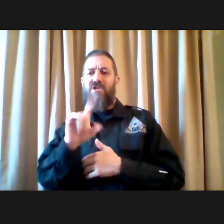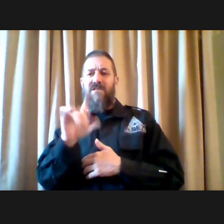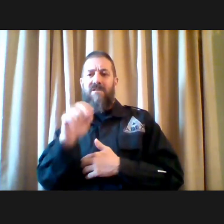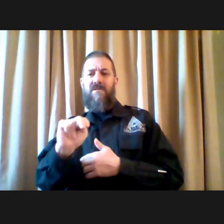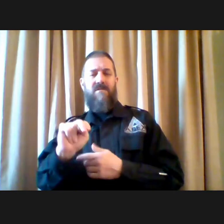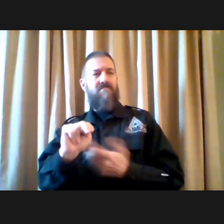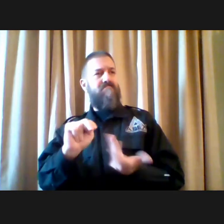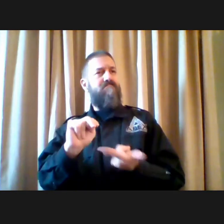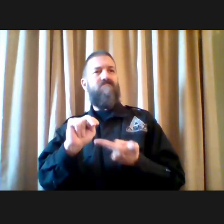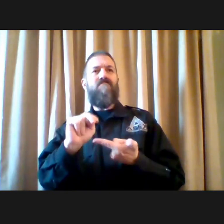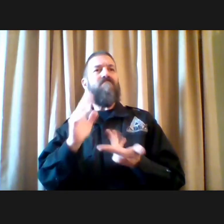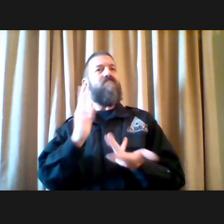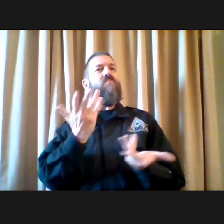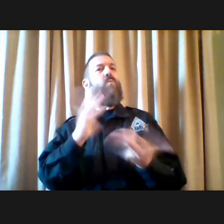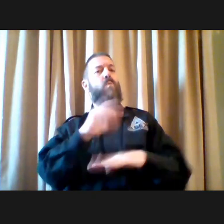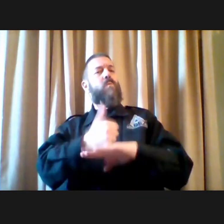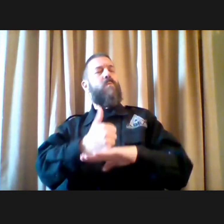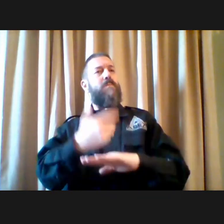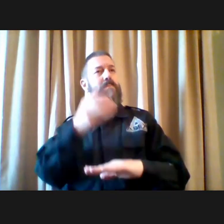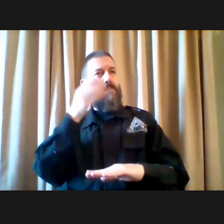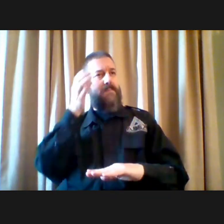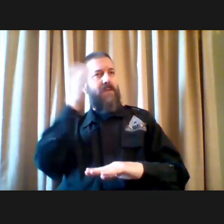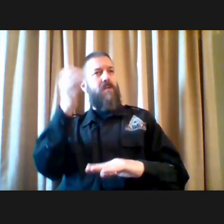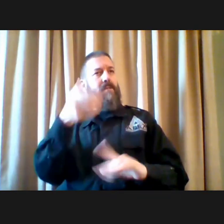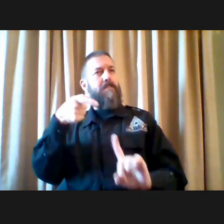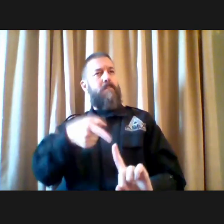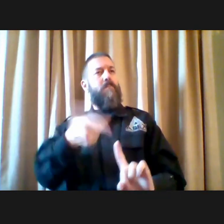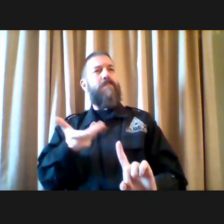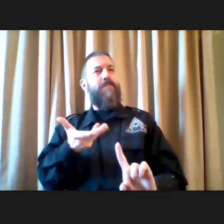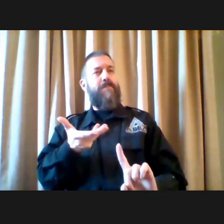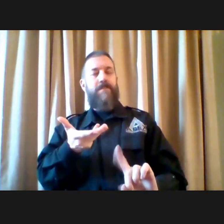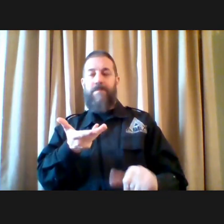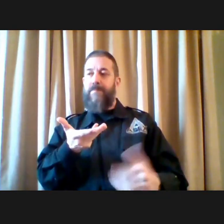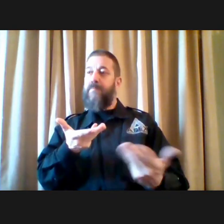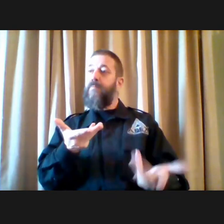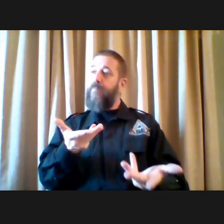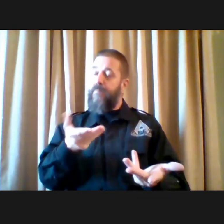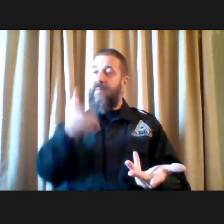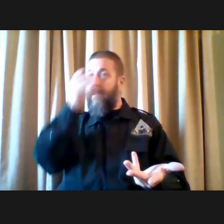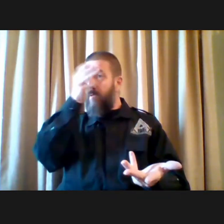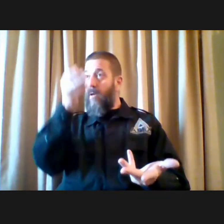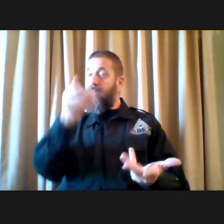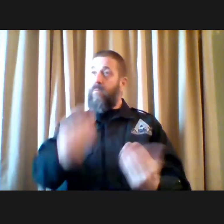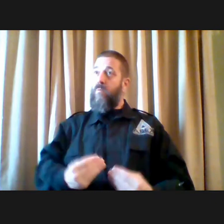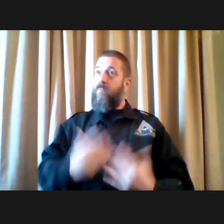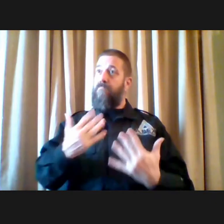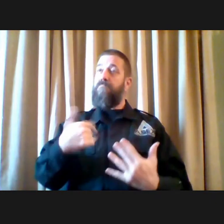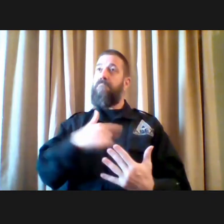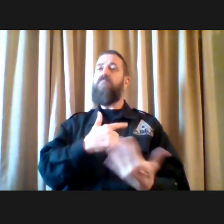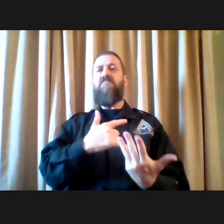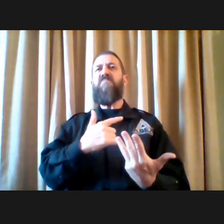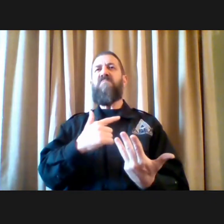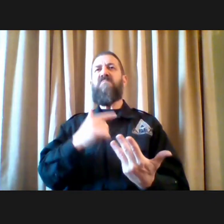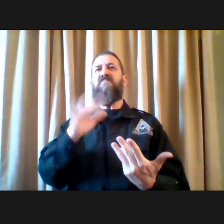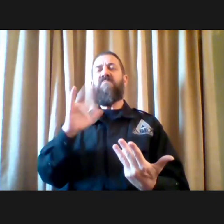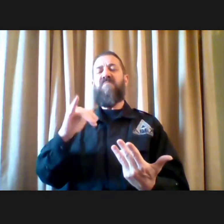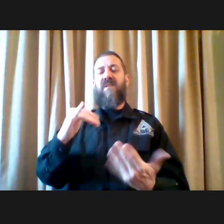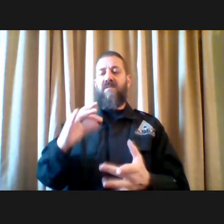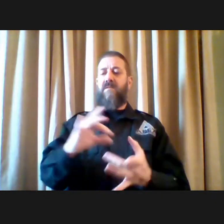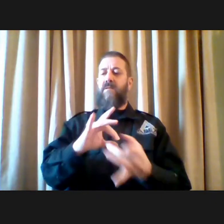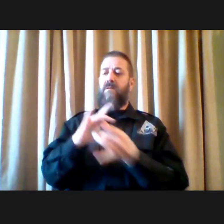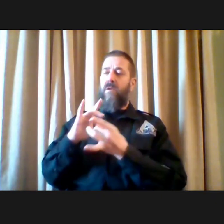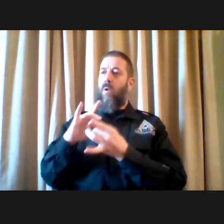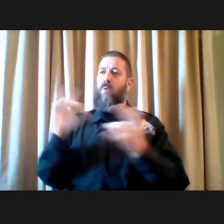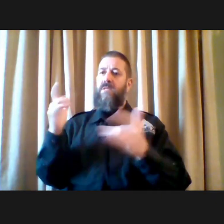itself. The concept itself went back quite a ways with some of the larger pens, and we had partnered with